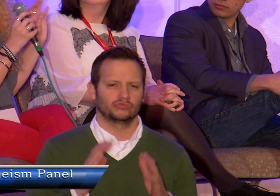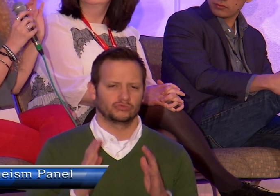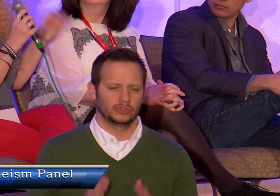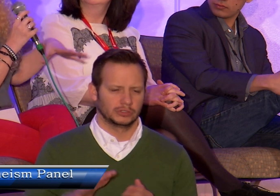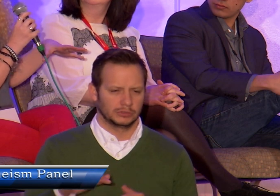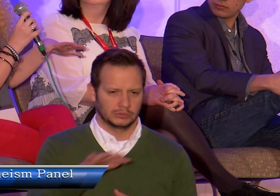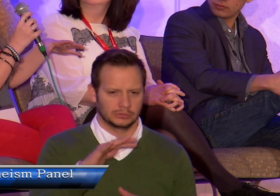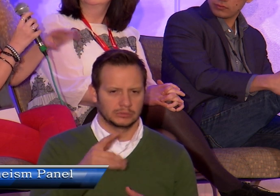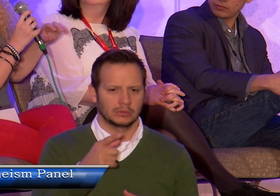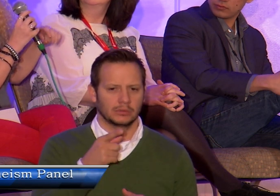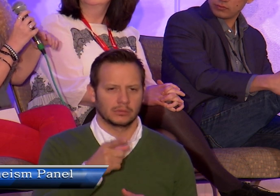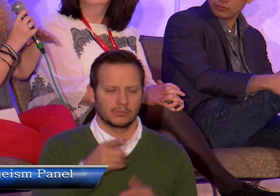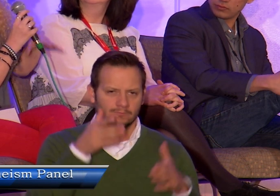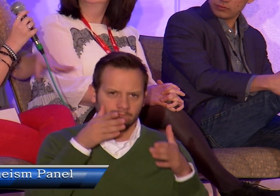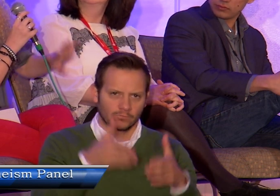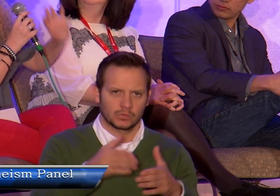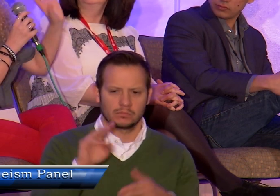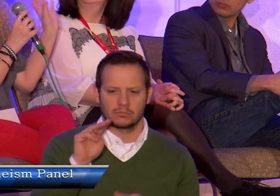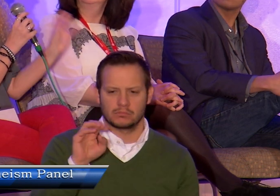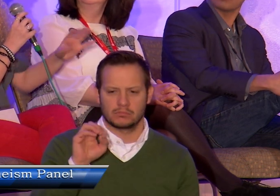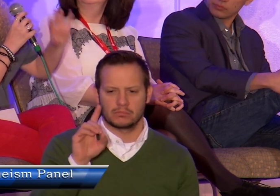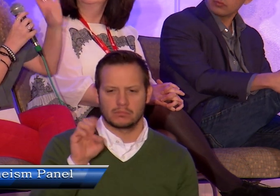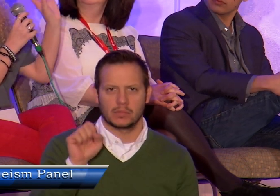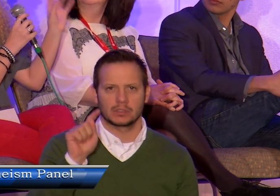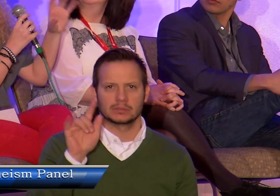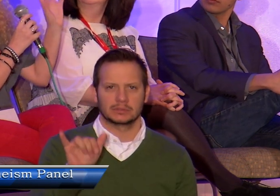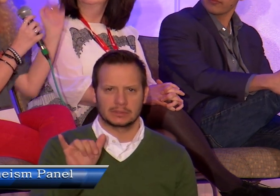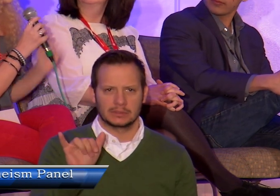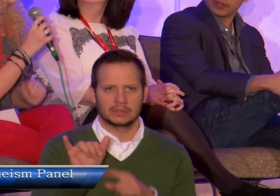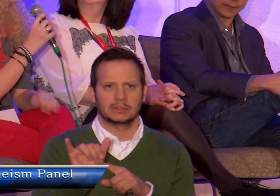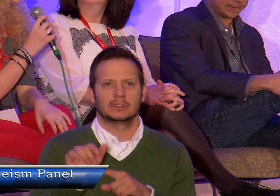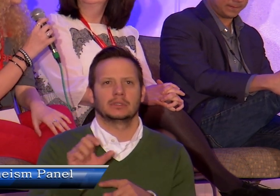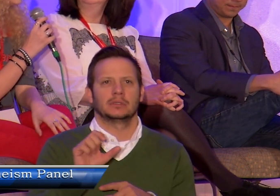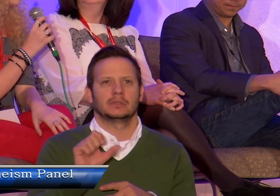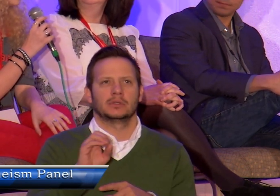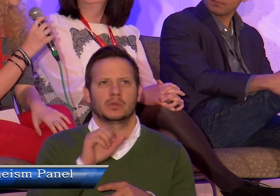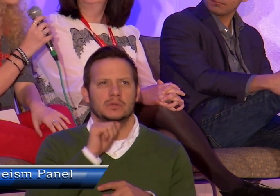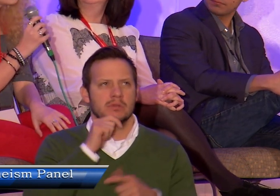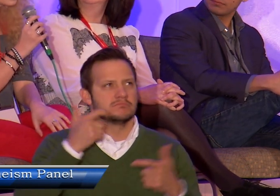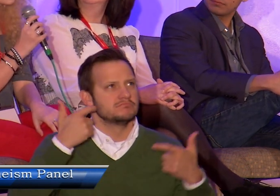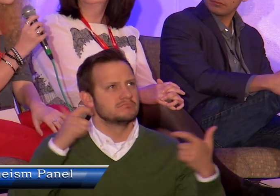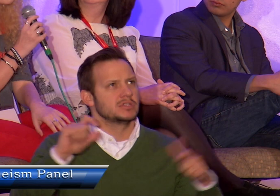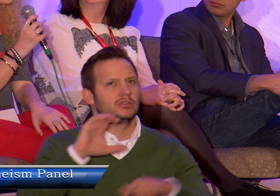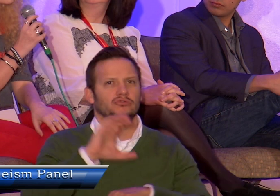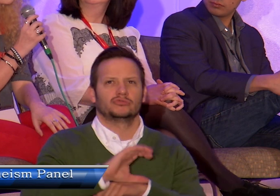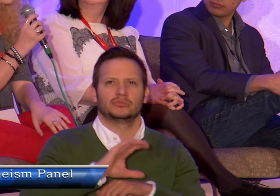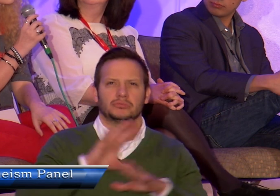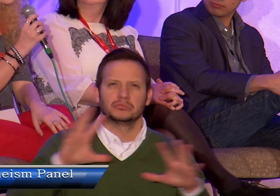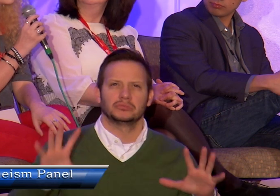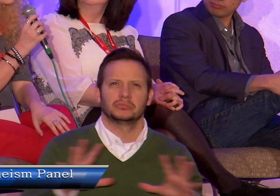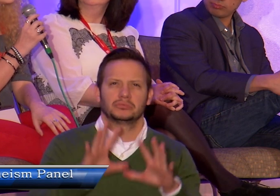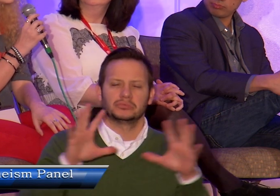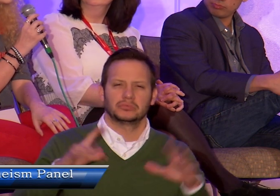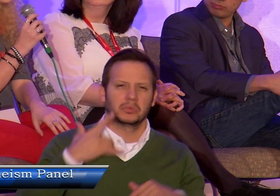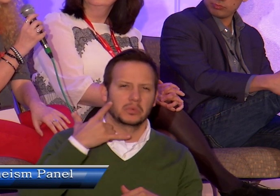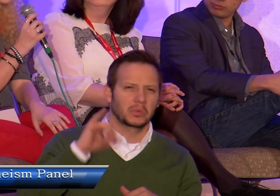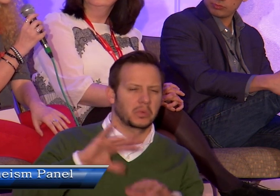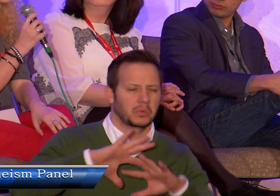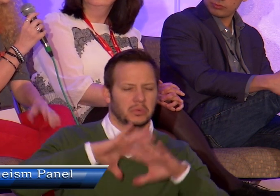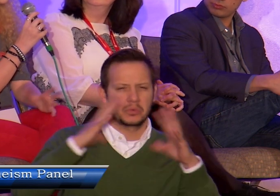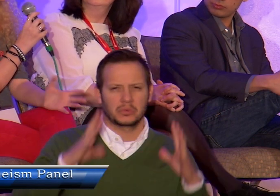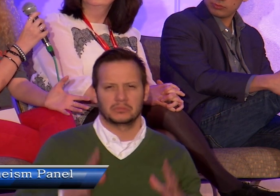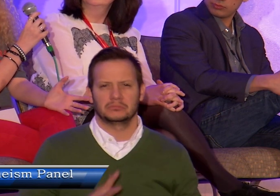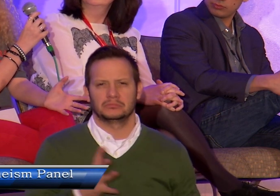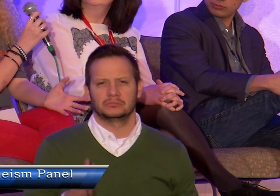emphasis on modesty, so you will not see the big churches with the gold and everything. But also, Orthodox Christianity is a little